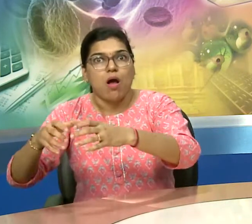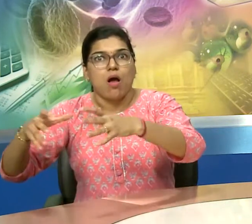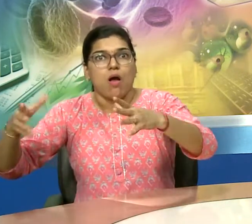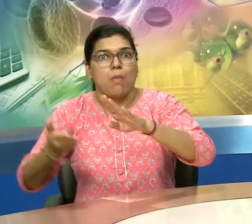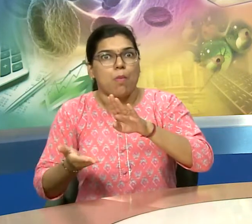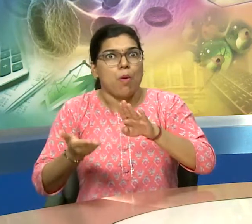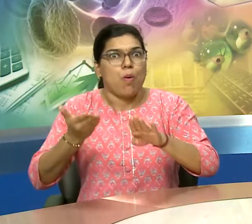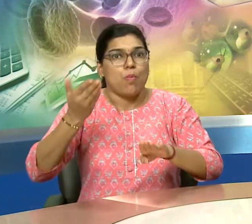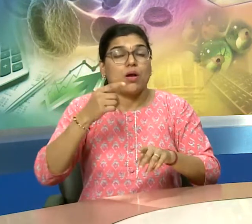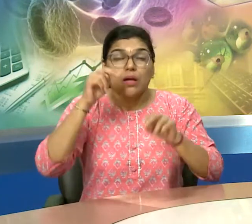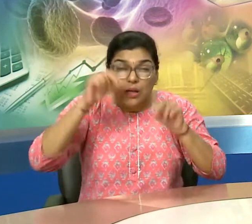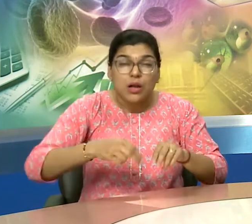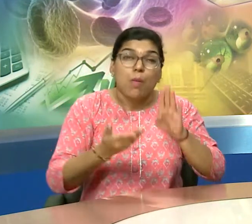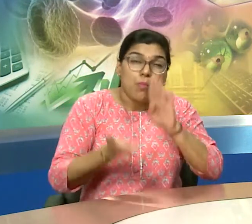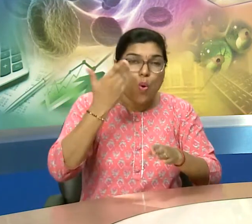Because more population needs more food.